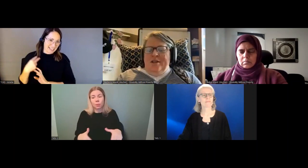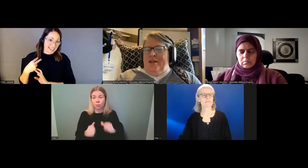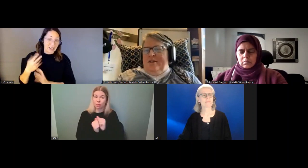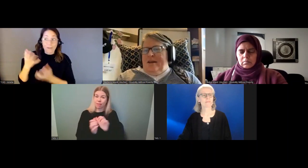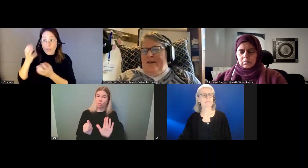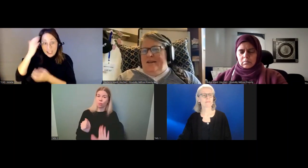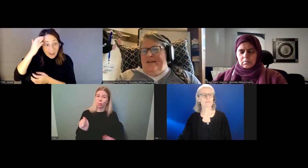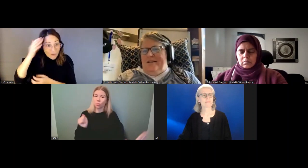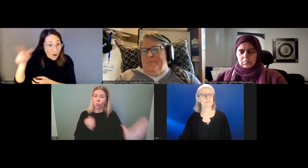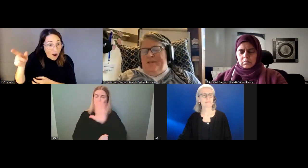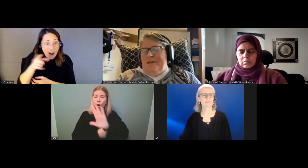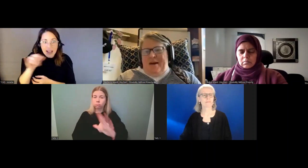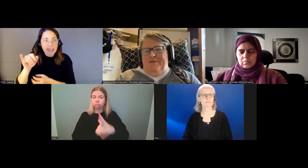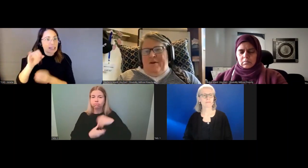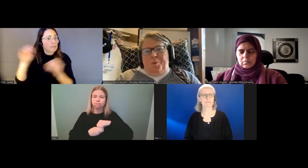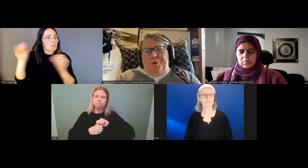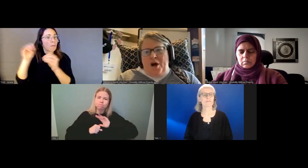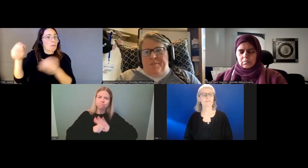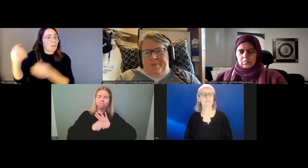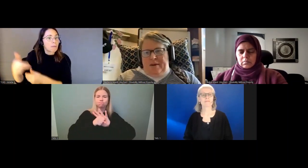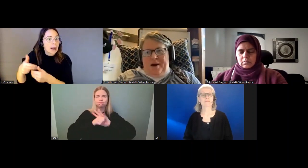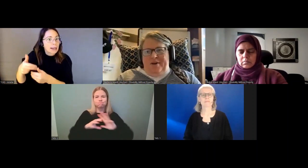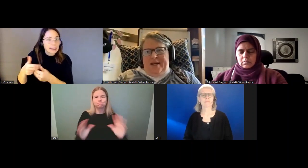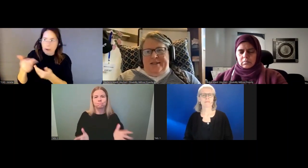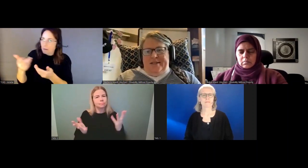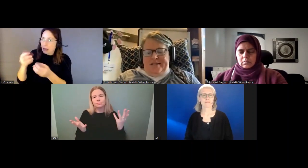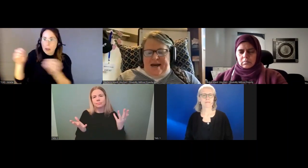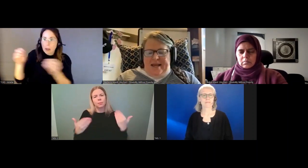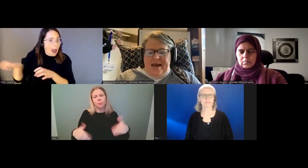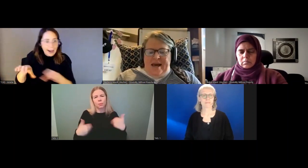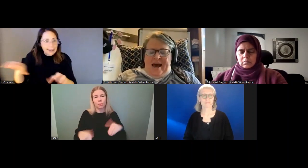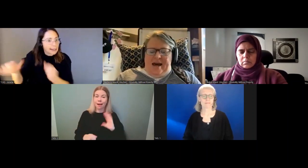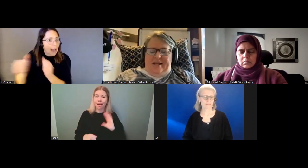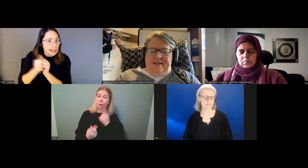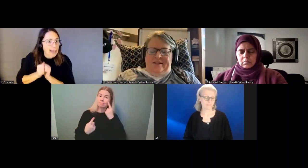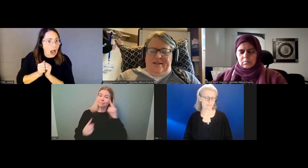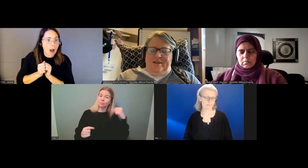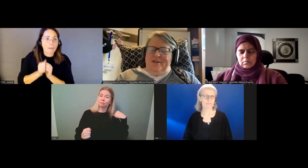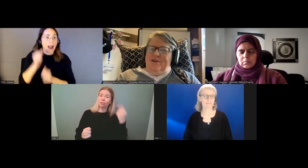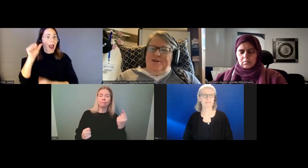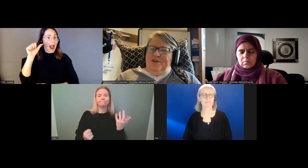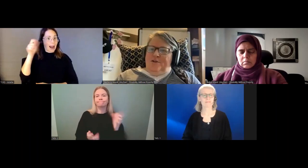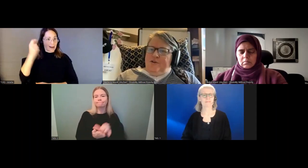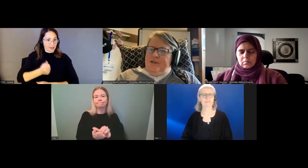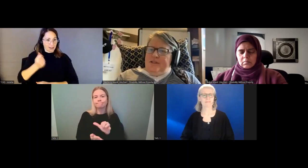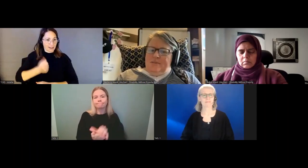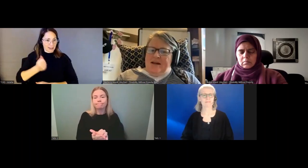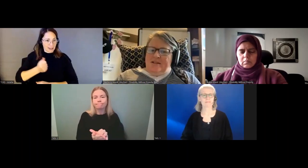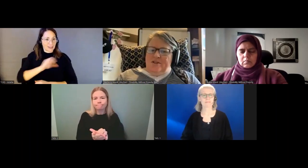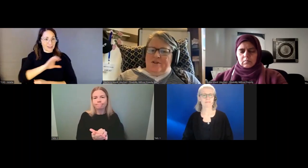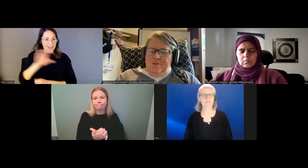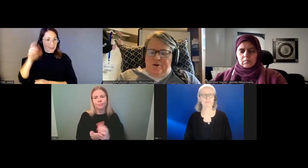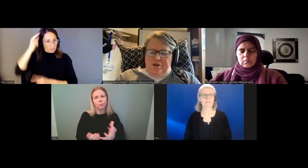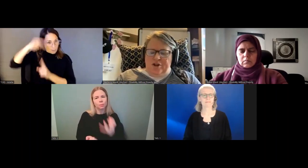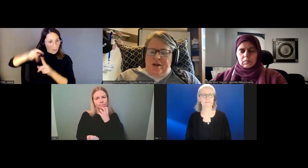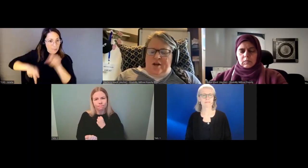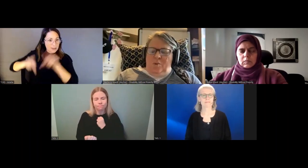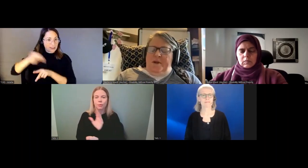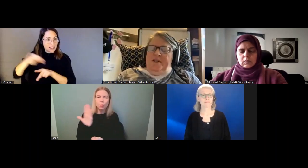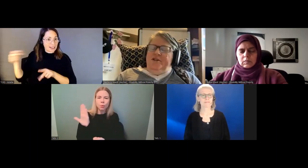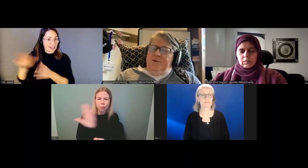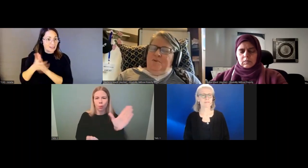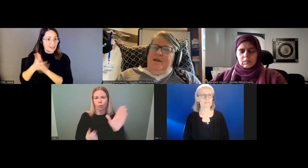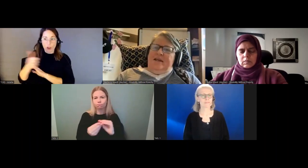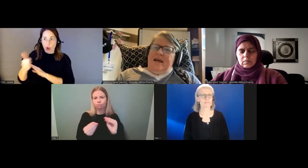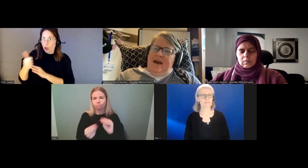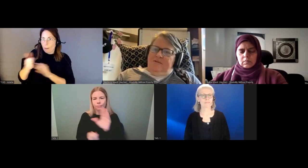participation, that the Canada Disability Benefit would not be where it is today, and that your voices matter so much.